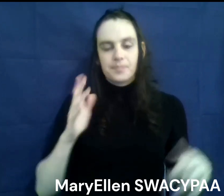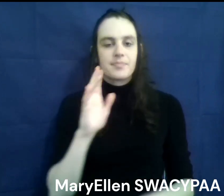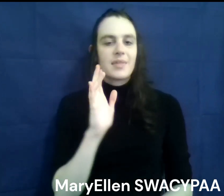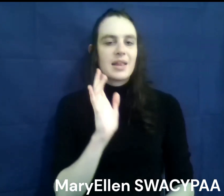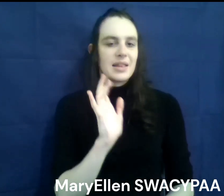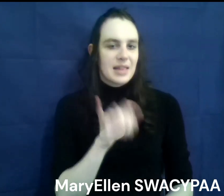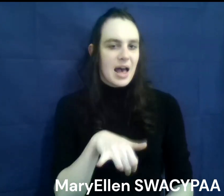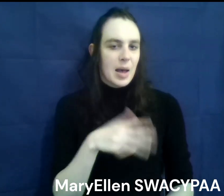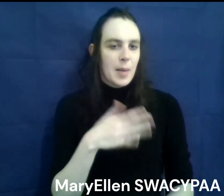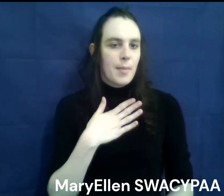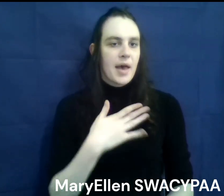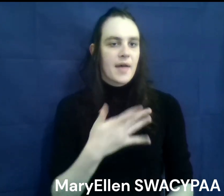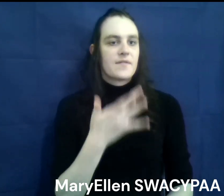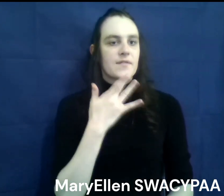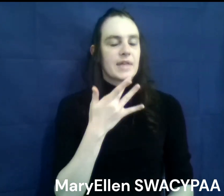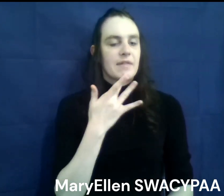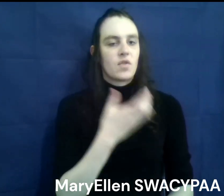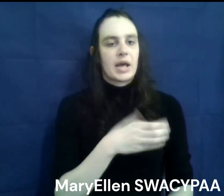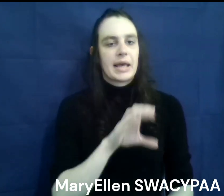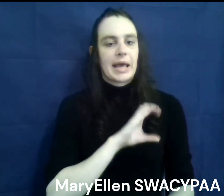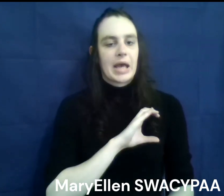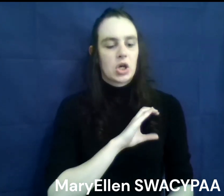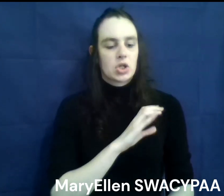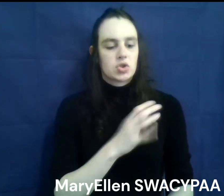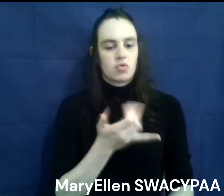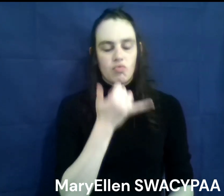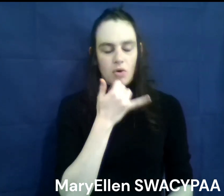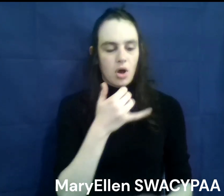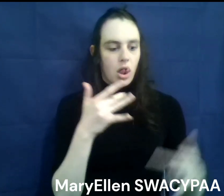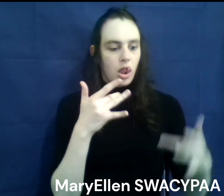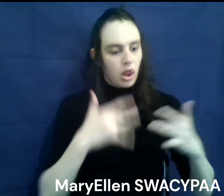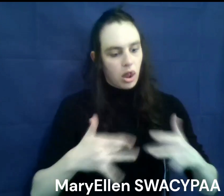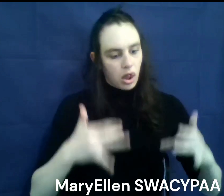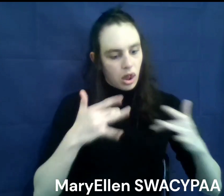favorite character defects to wallow in. But